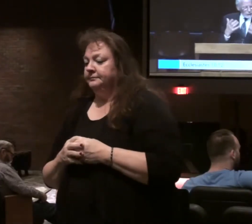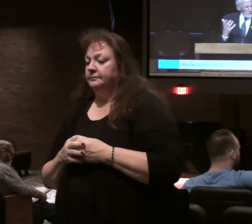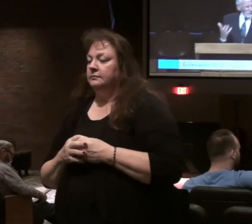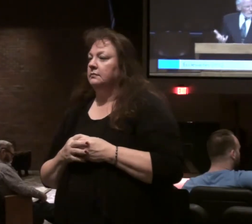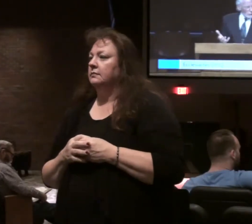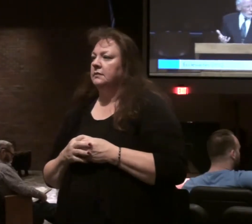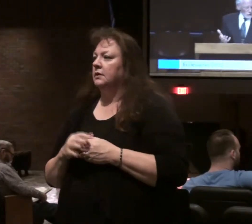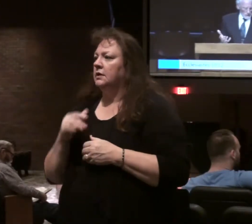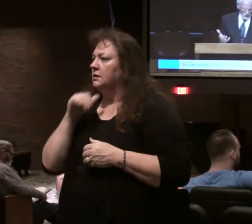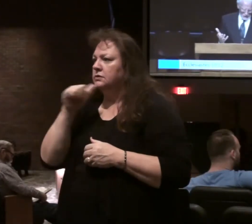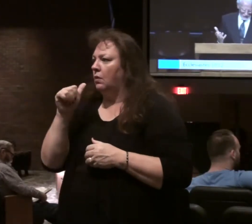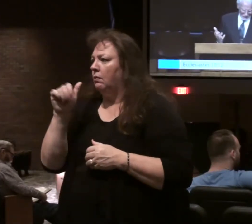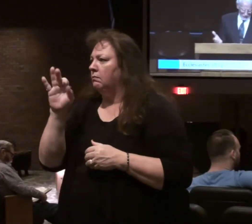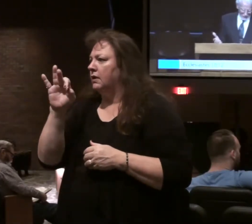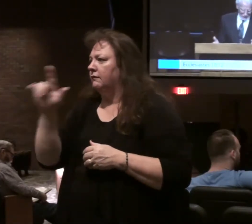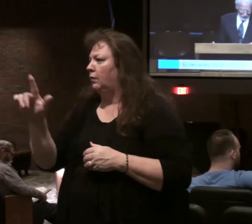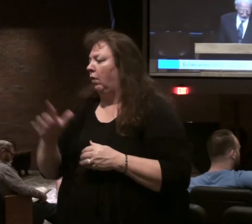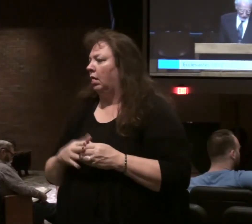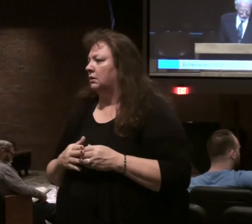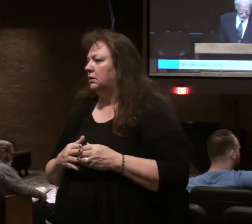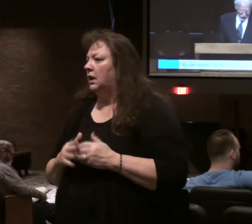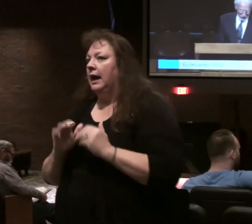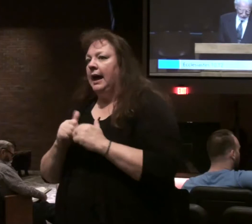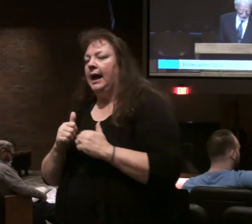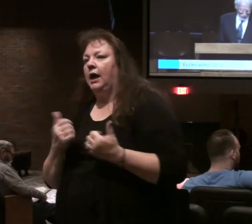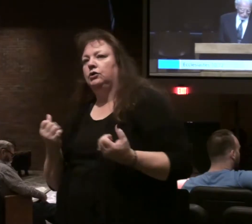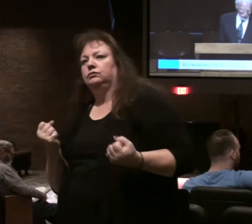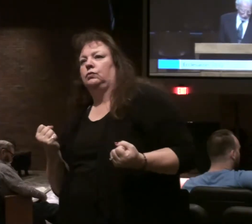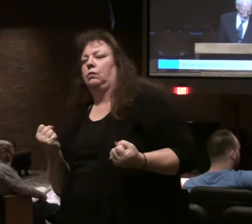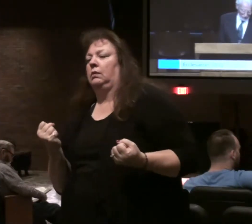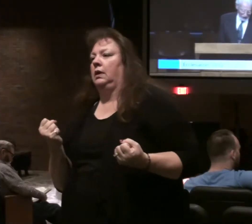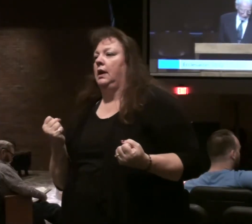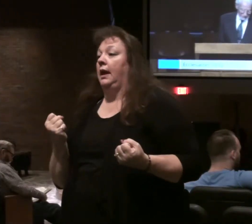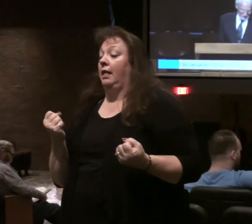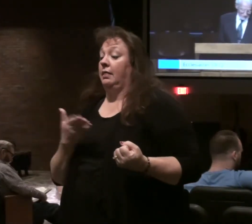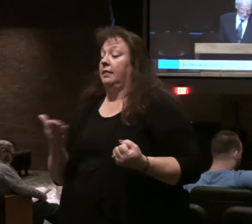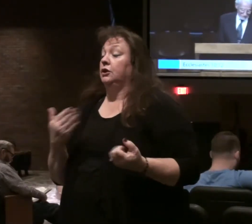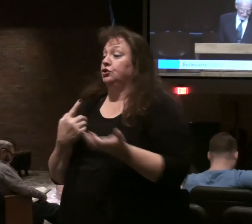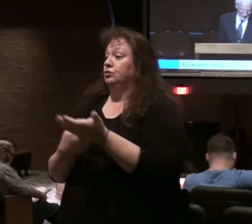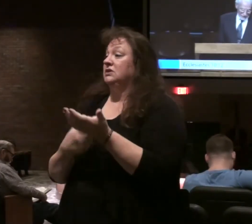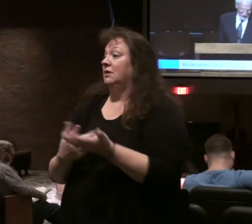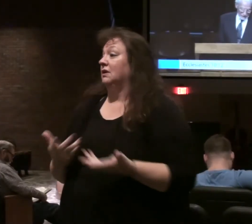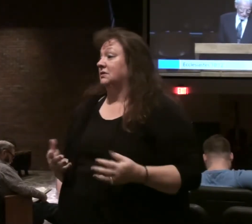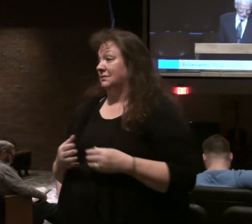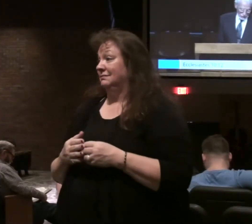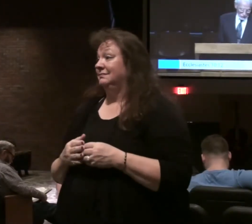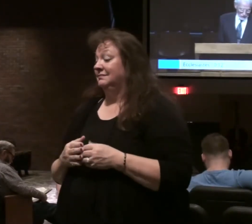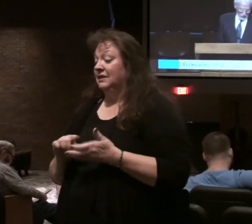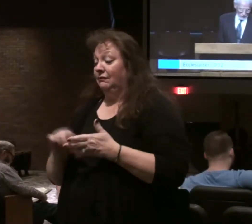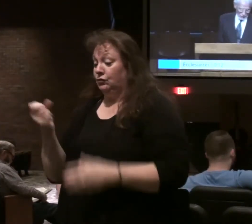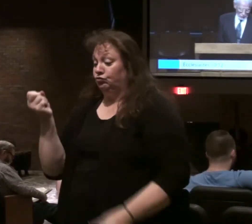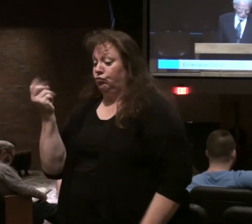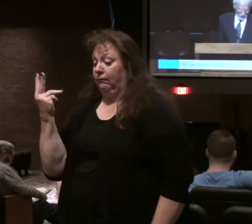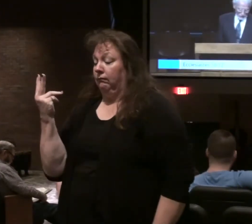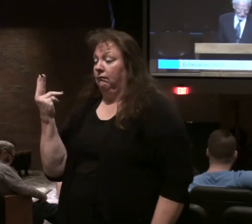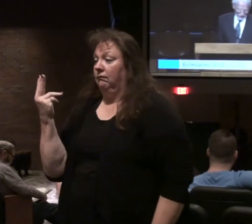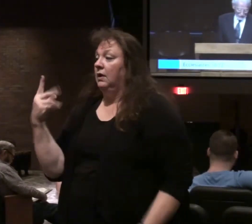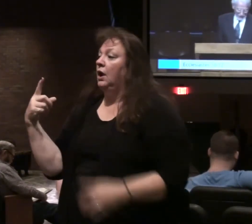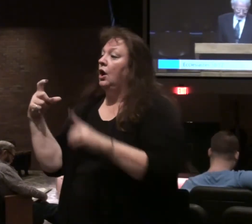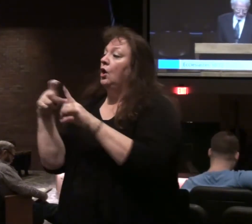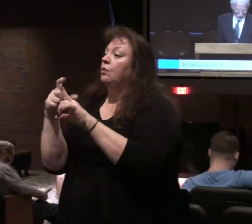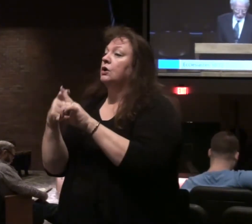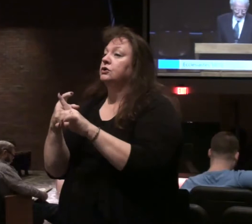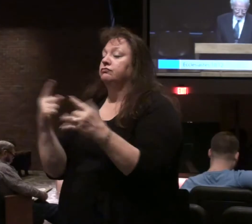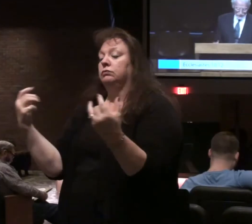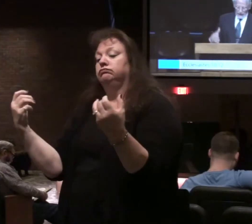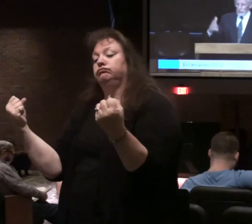And you don't be a fool in how you talk and what you talk about. Verse 12. Words from the